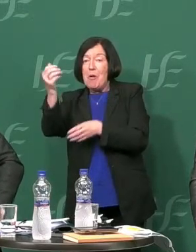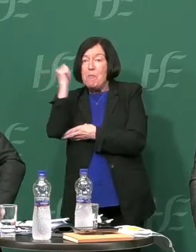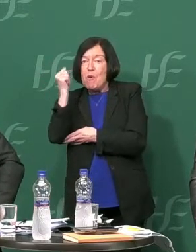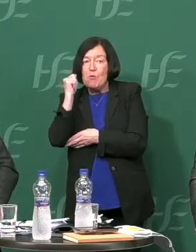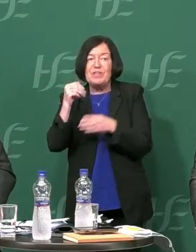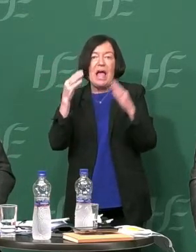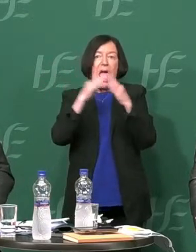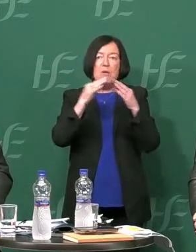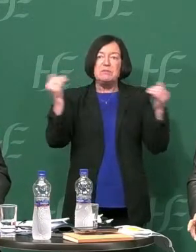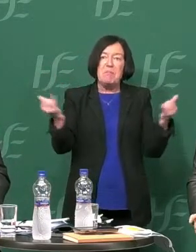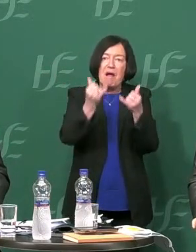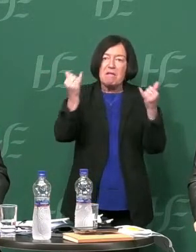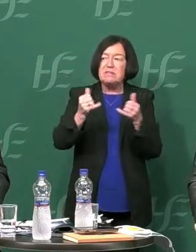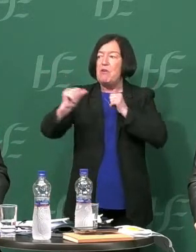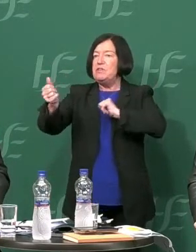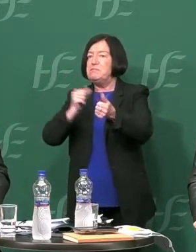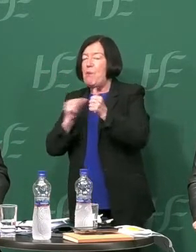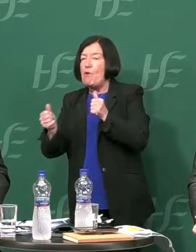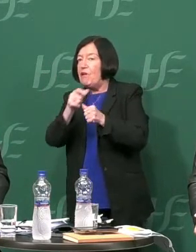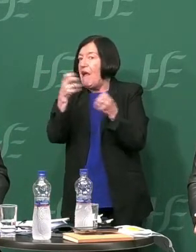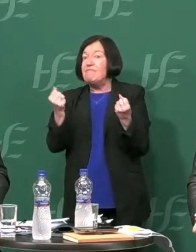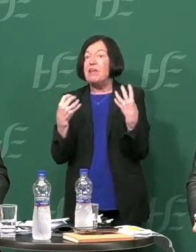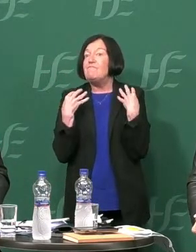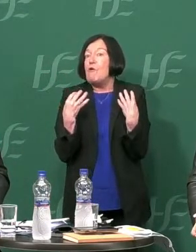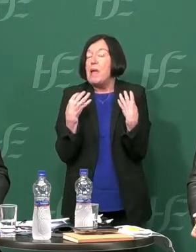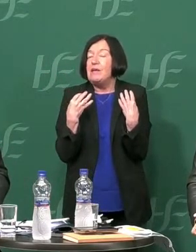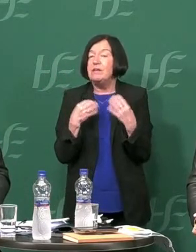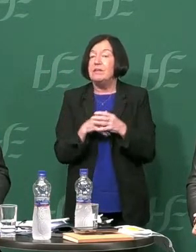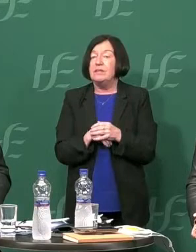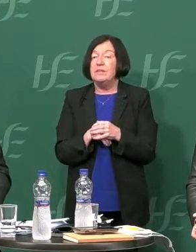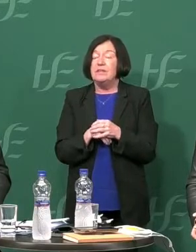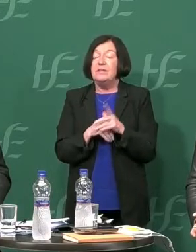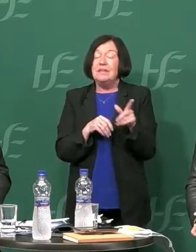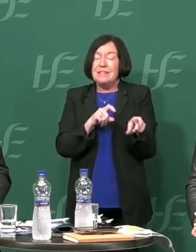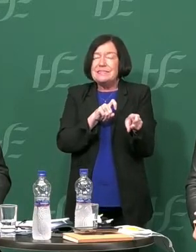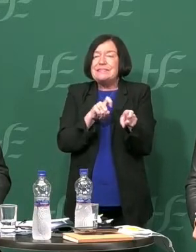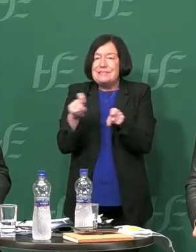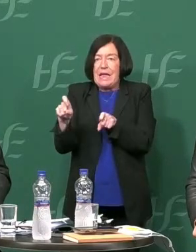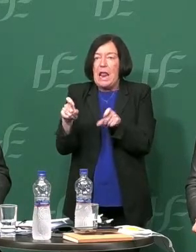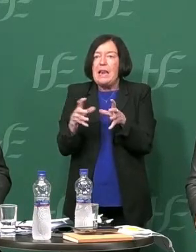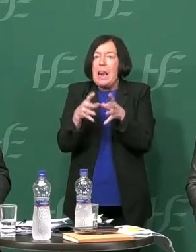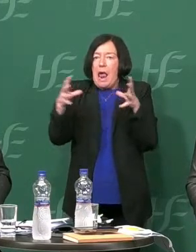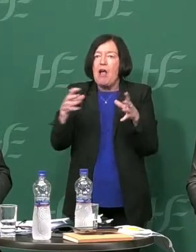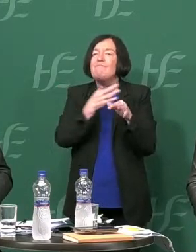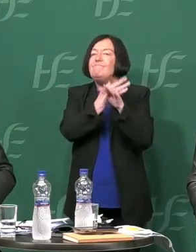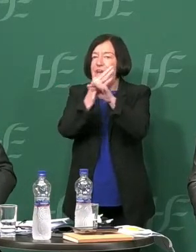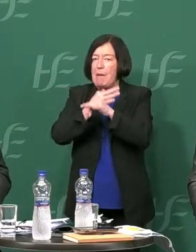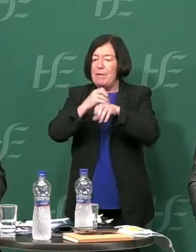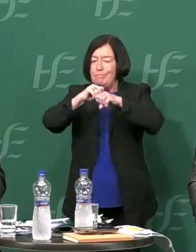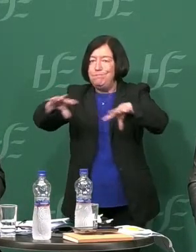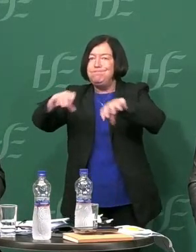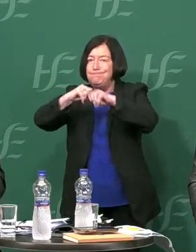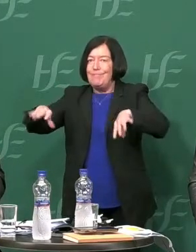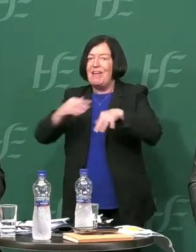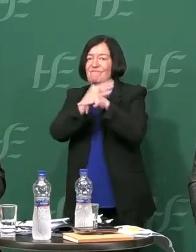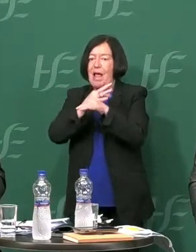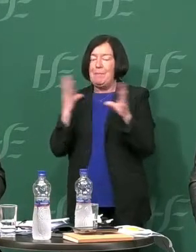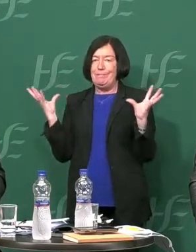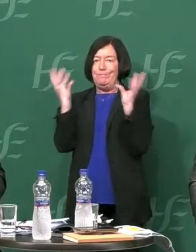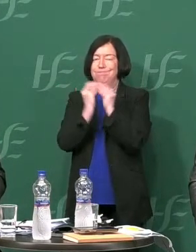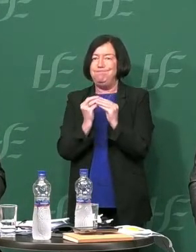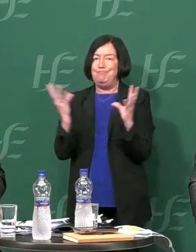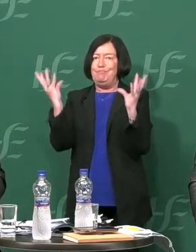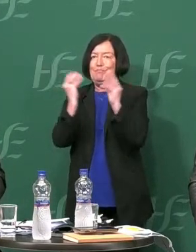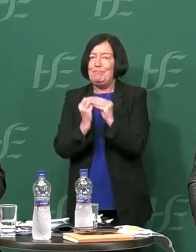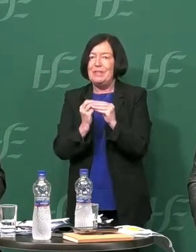parties, sporting events? Do you have any kind of information like that? So still the largest is family outbreaks, and family get-togethers seems